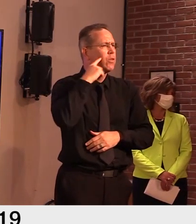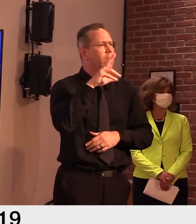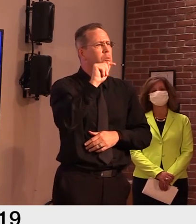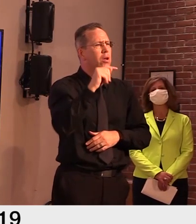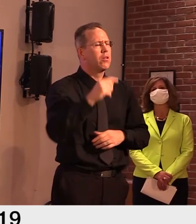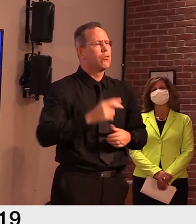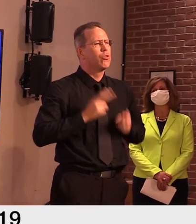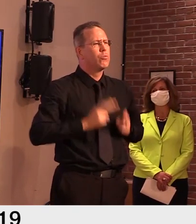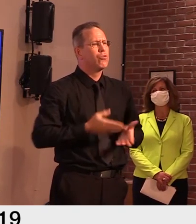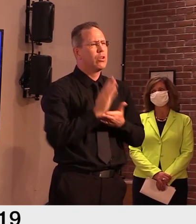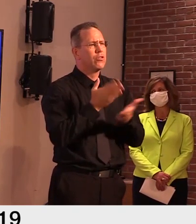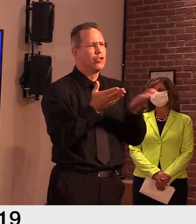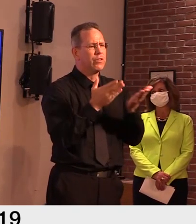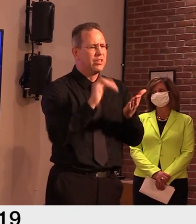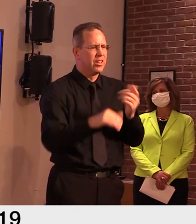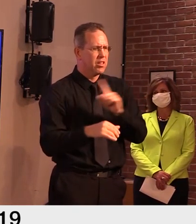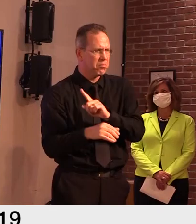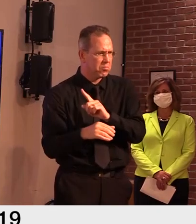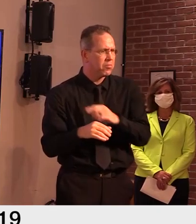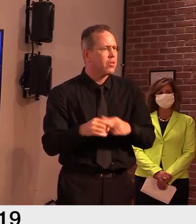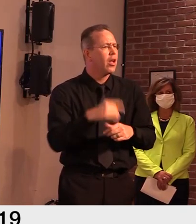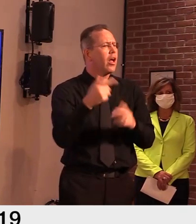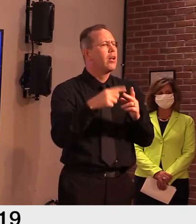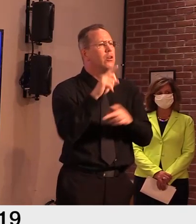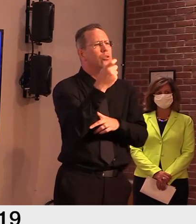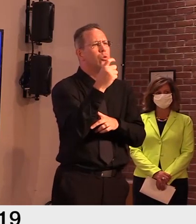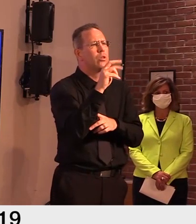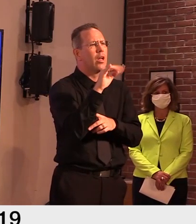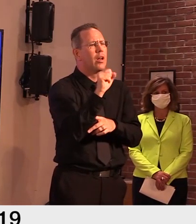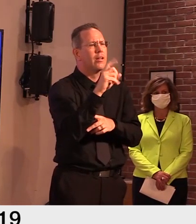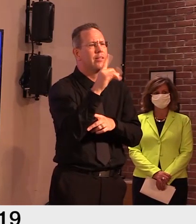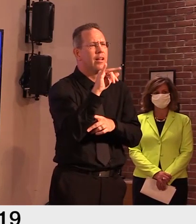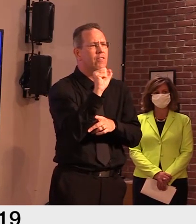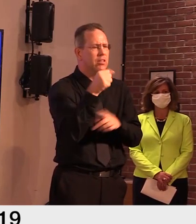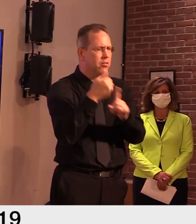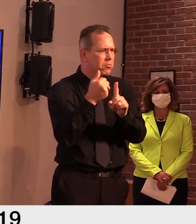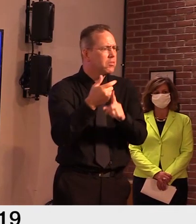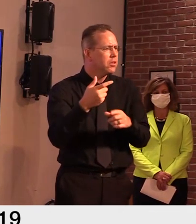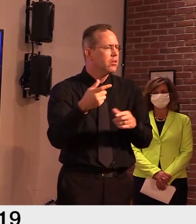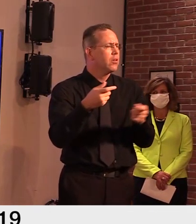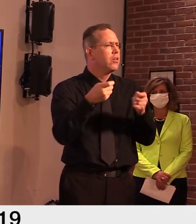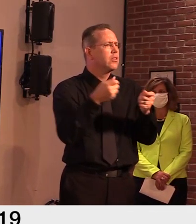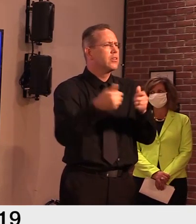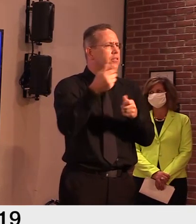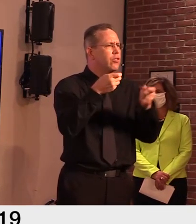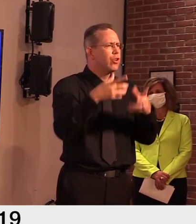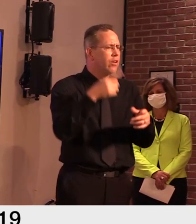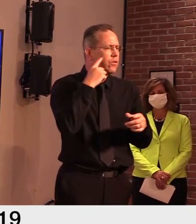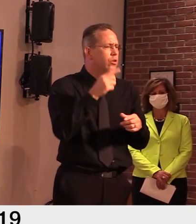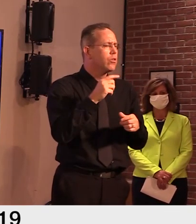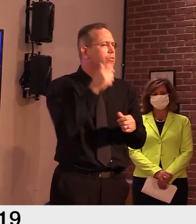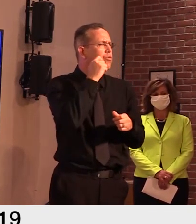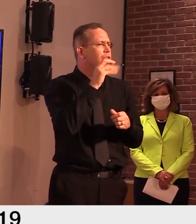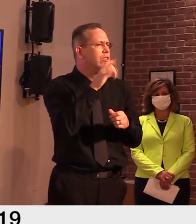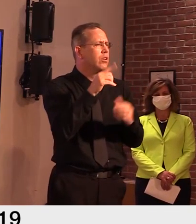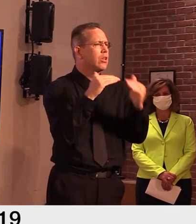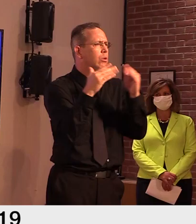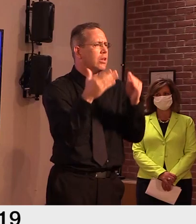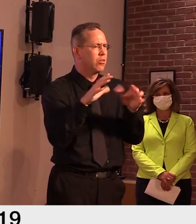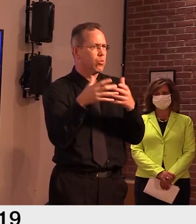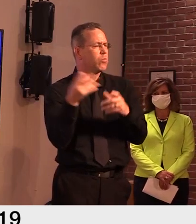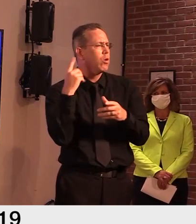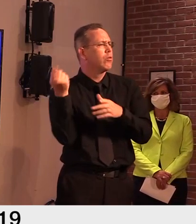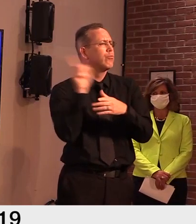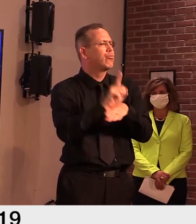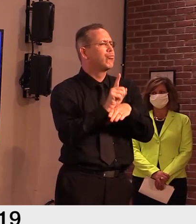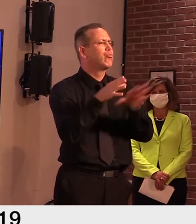To help us celebrate this holiday, I'm happy to have Representative Coach Christie, Chair of the Vermont Human Rights Commission, here to offer